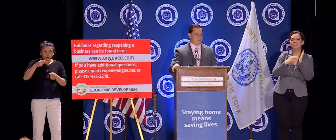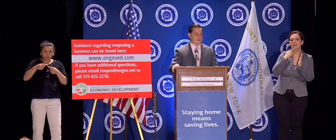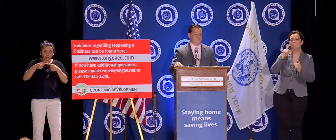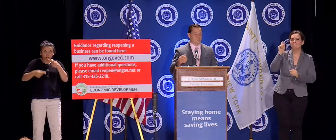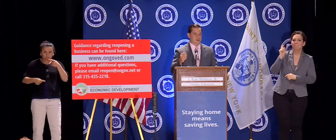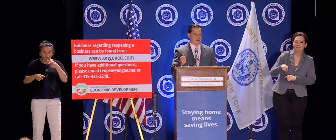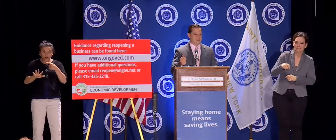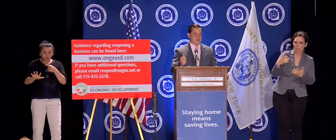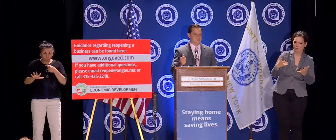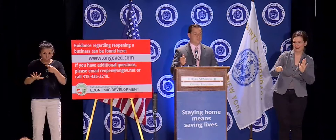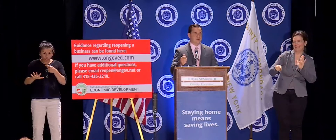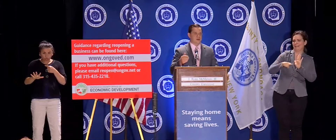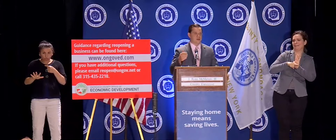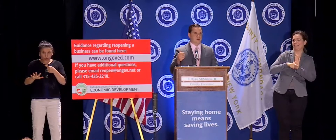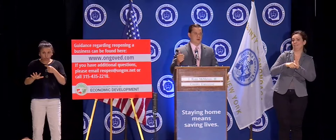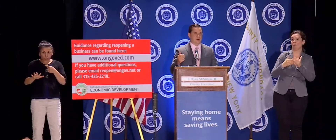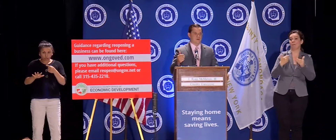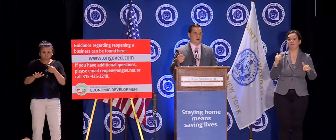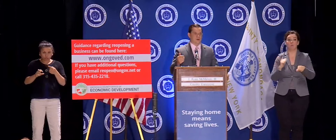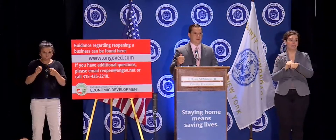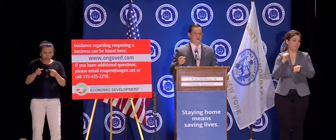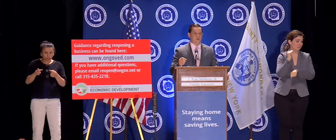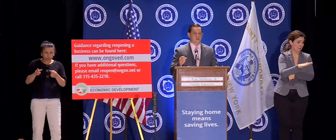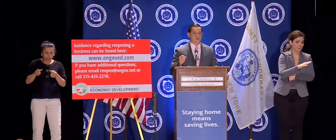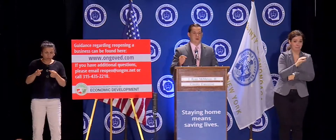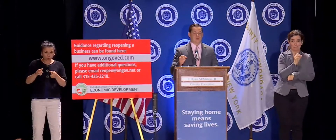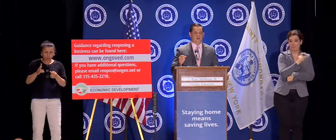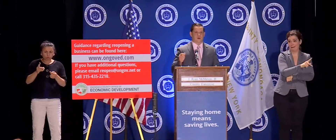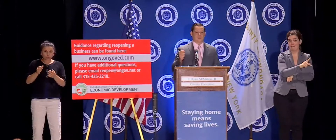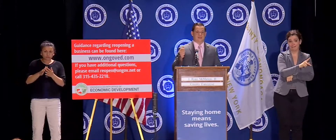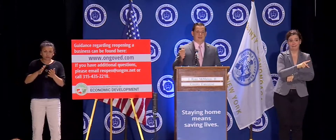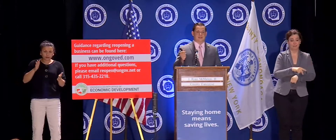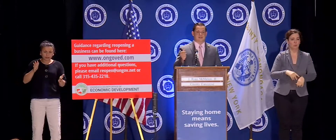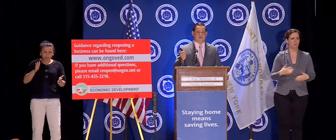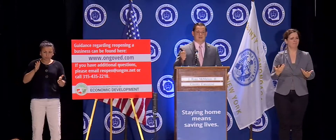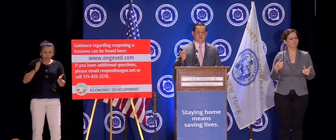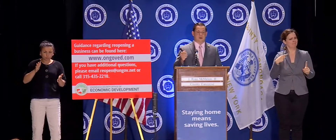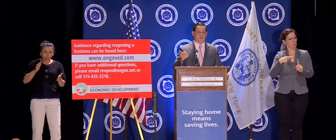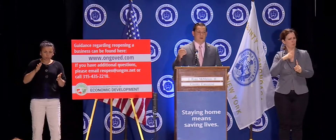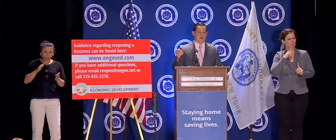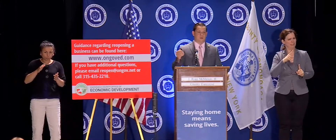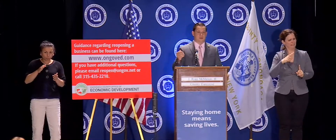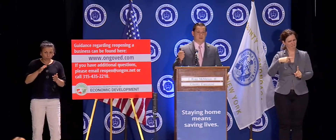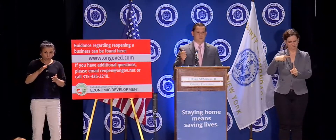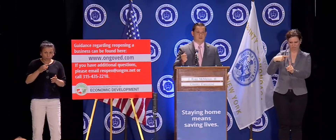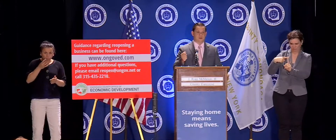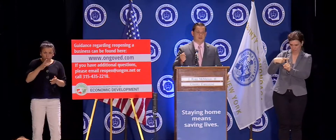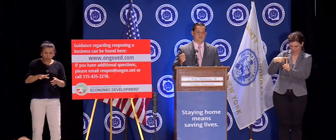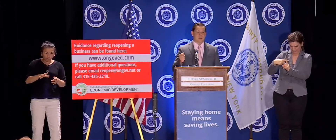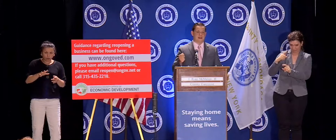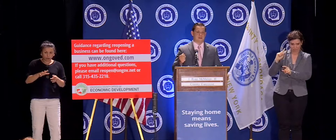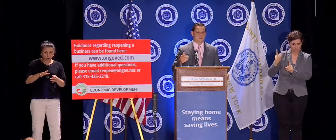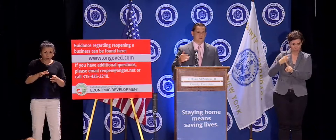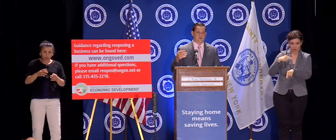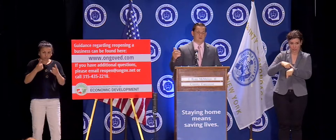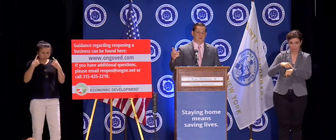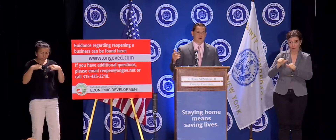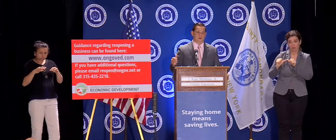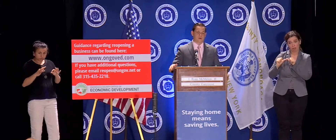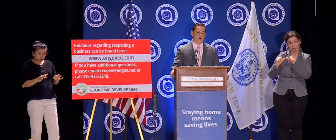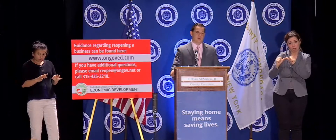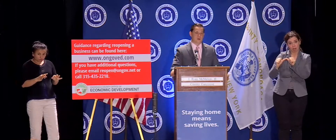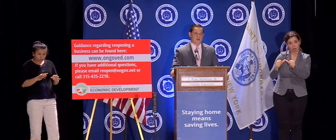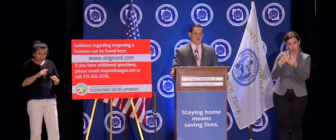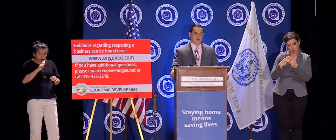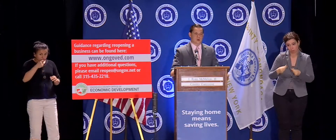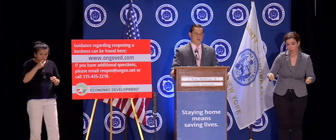that takes. If you're positive and you recover, the reason why you don't get tested to become a recovery is because you'll still test positive even though you've